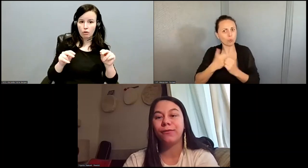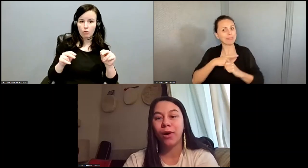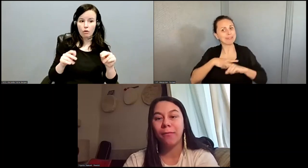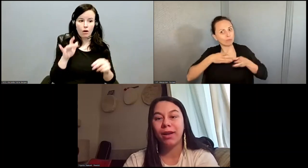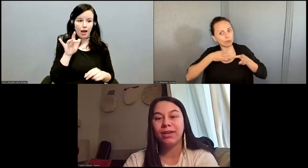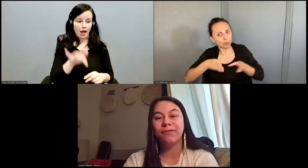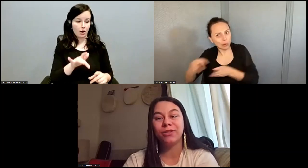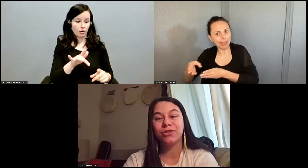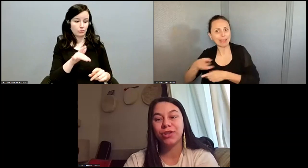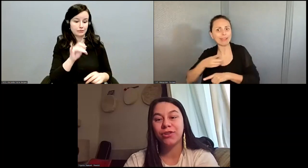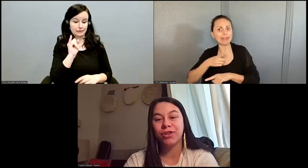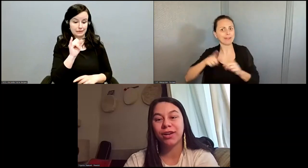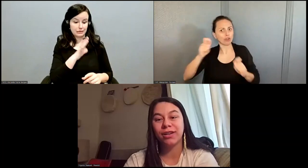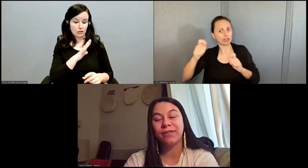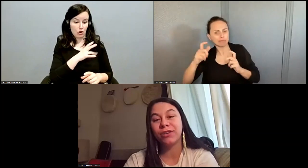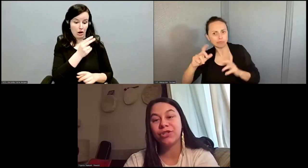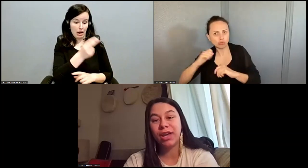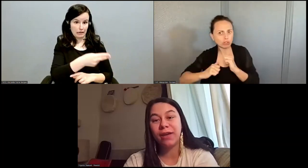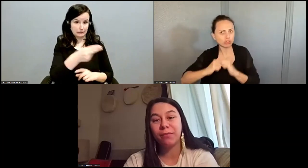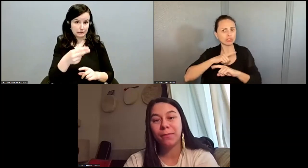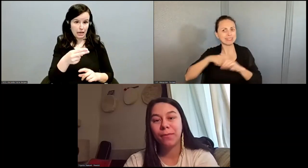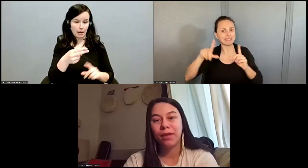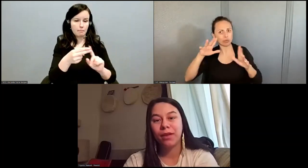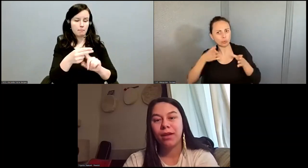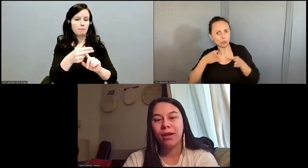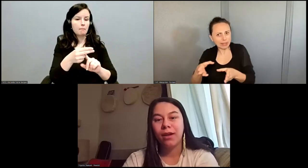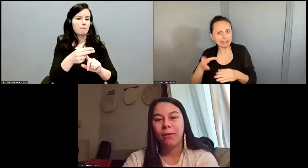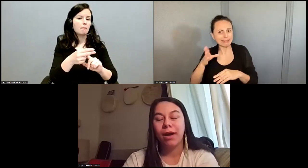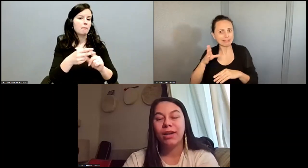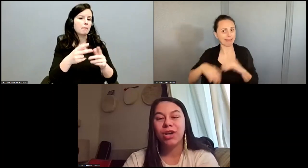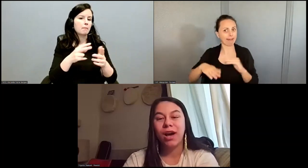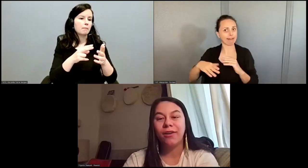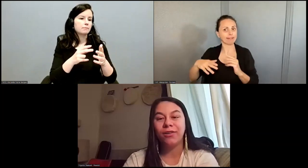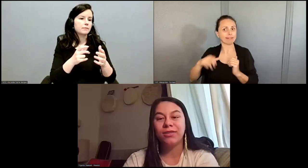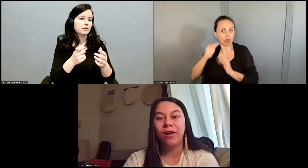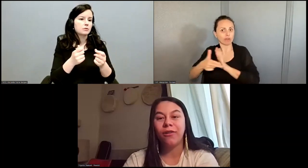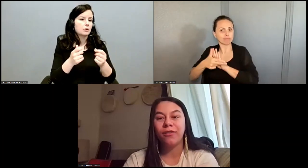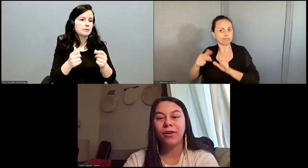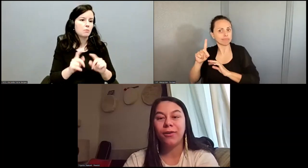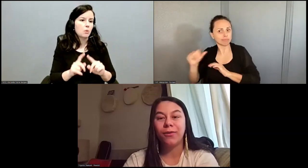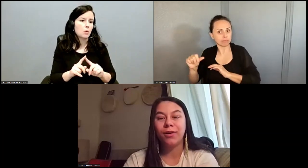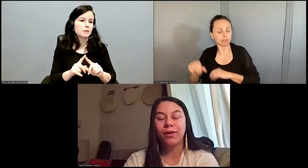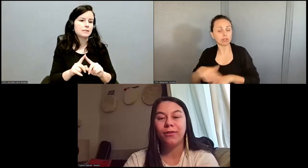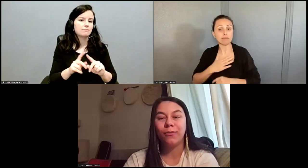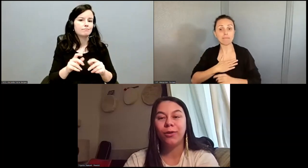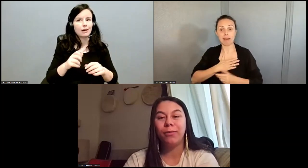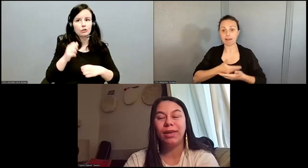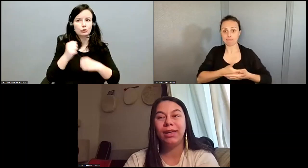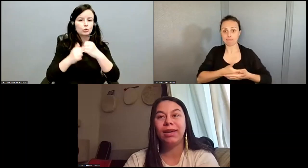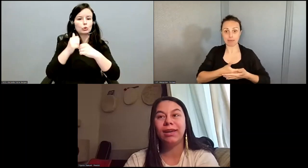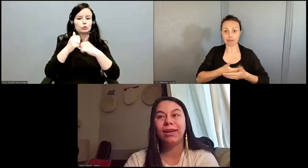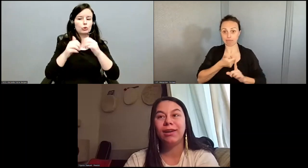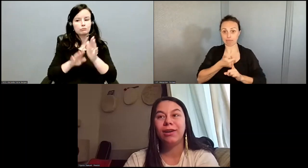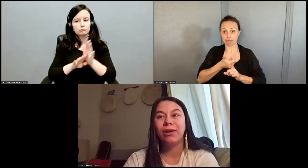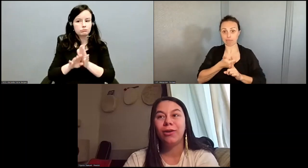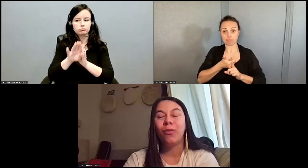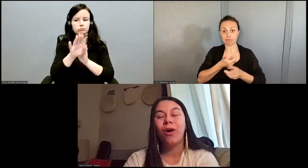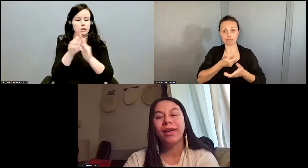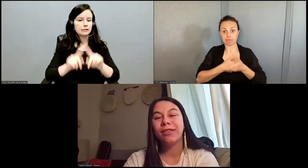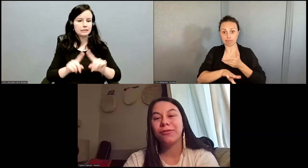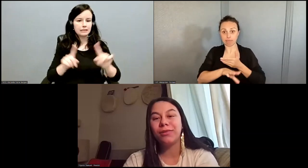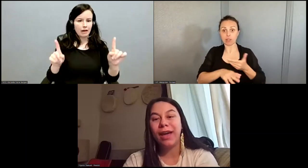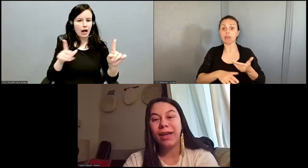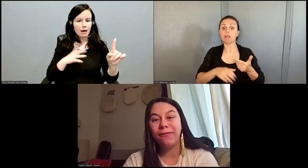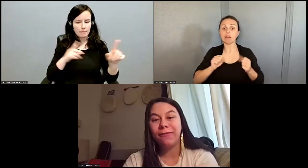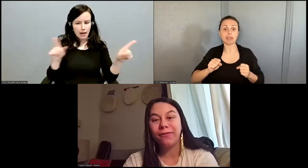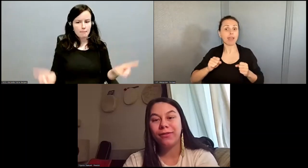different form, in a different structure, in a different shape. My child, although will be